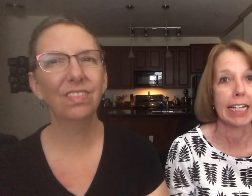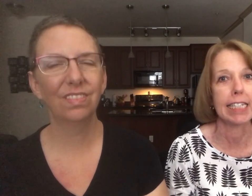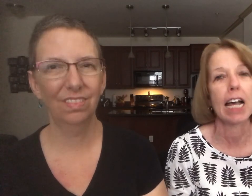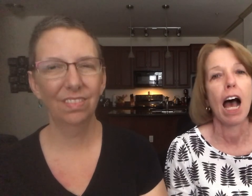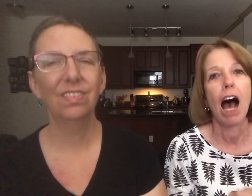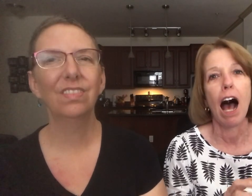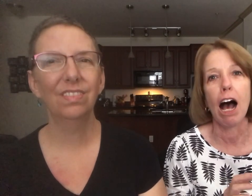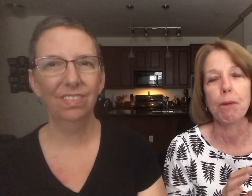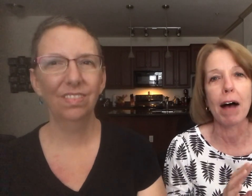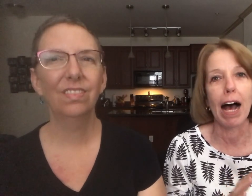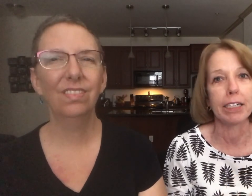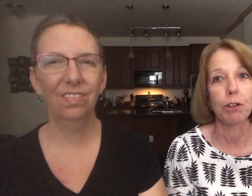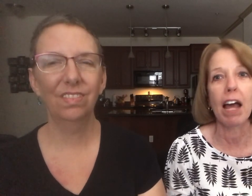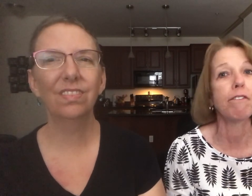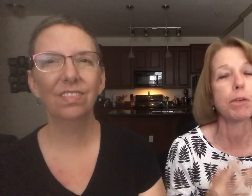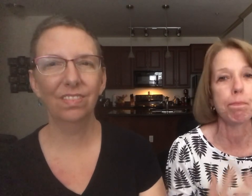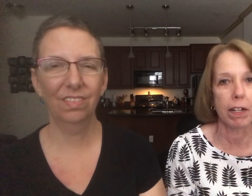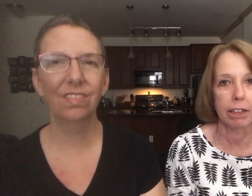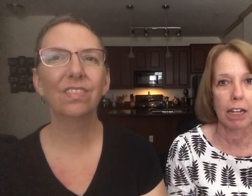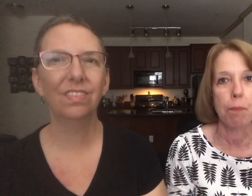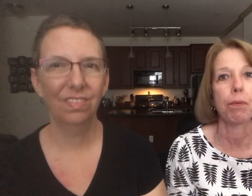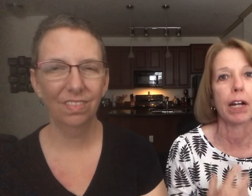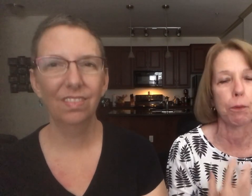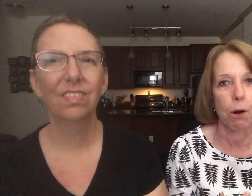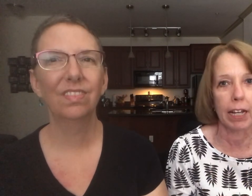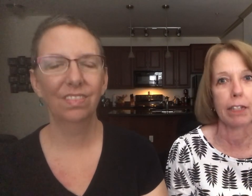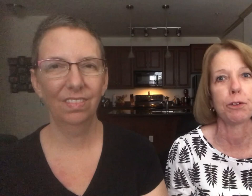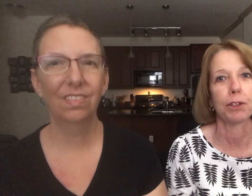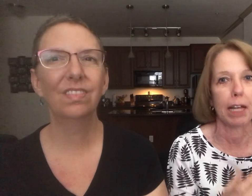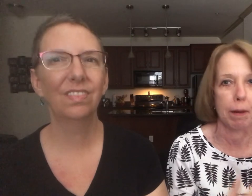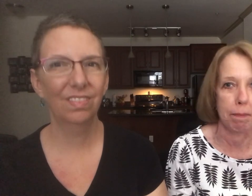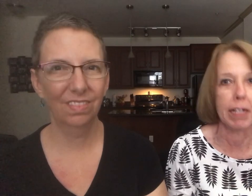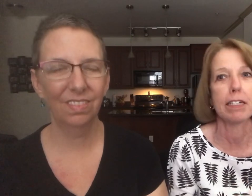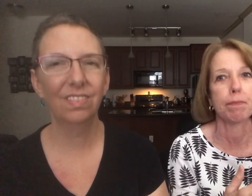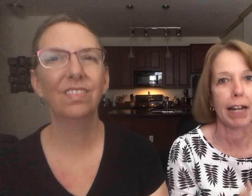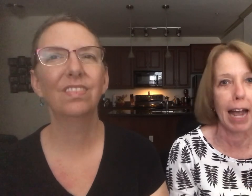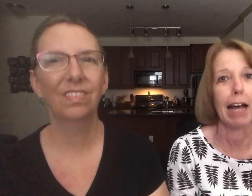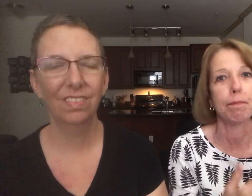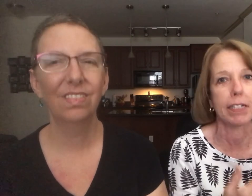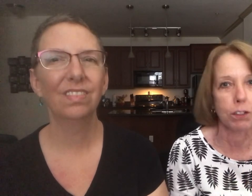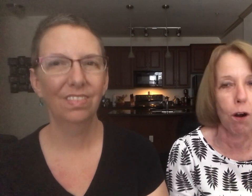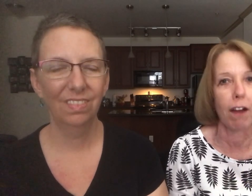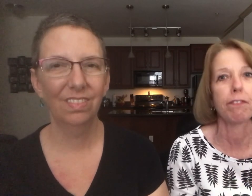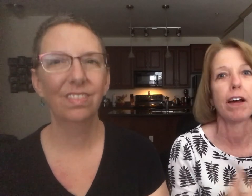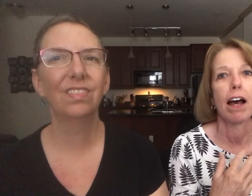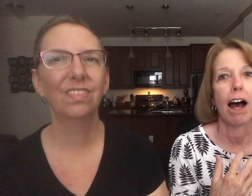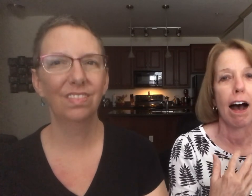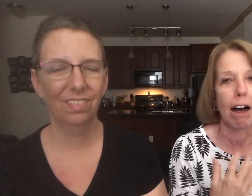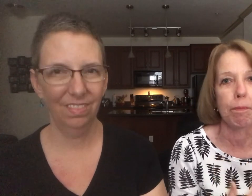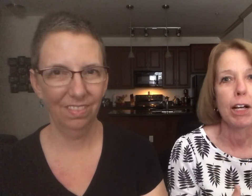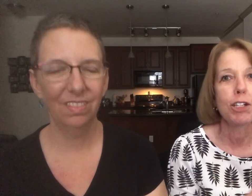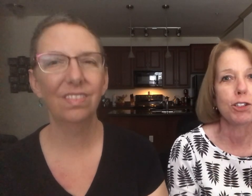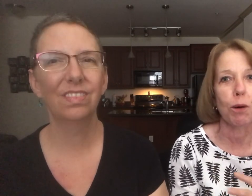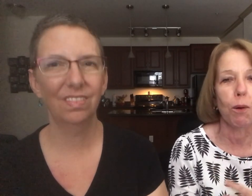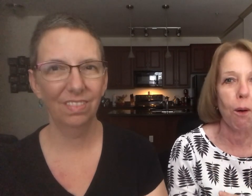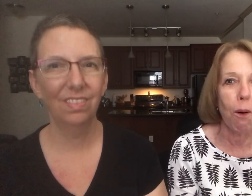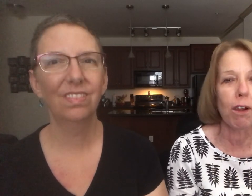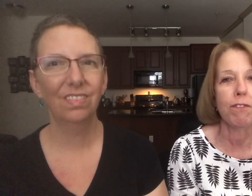ice. I don't have to bundle up when I walk out the door, get my mittens, my hat, my scarf. So all of that